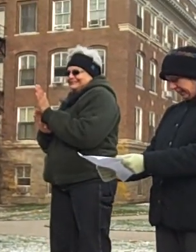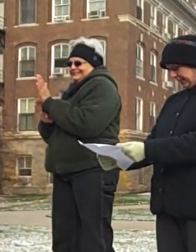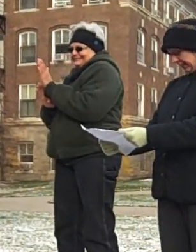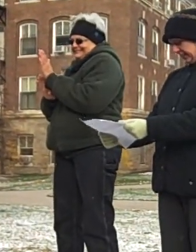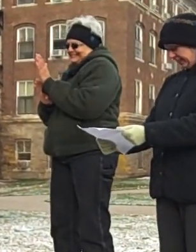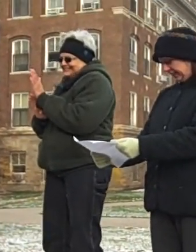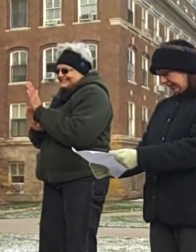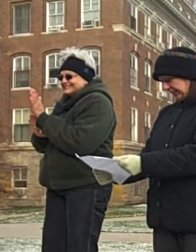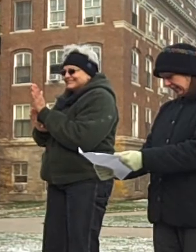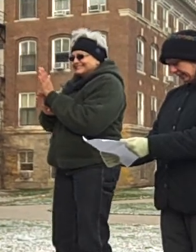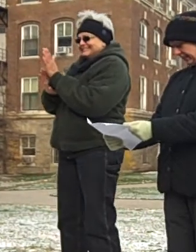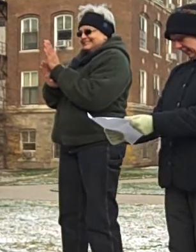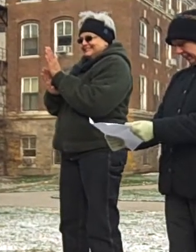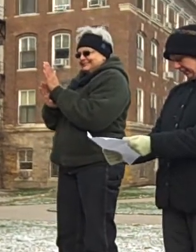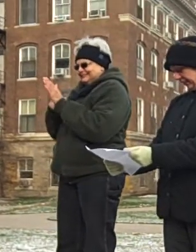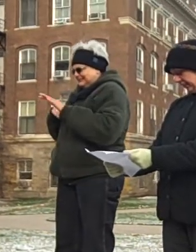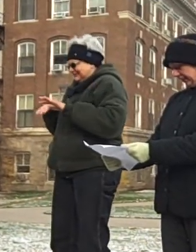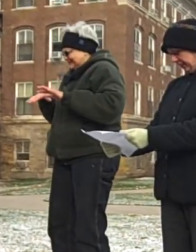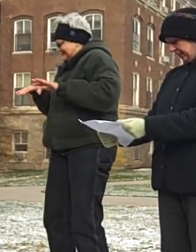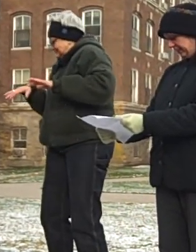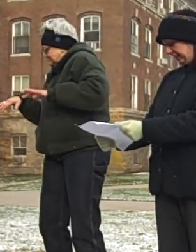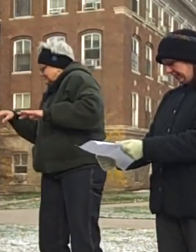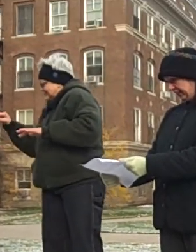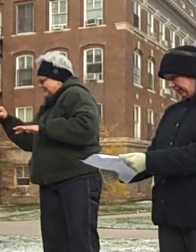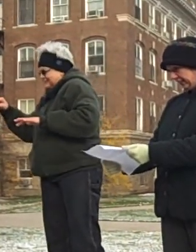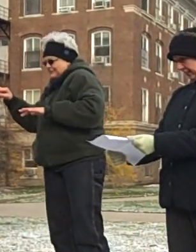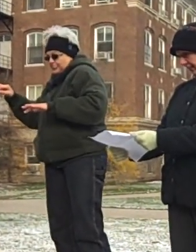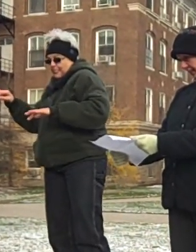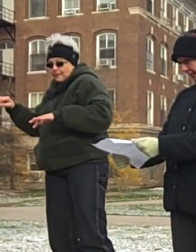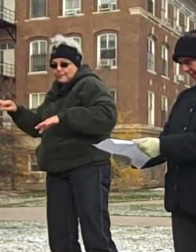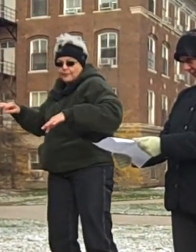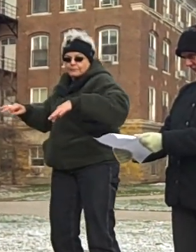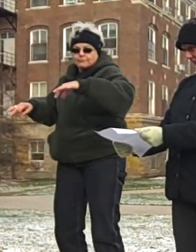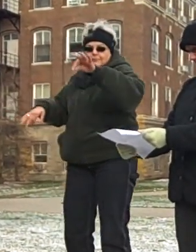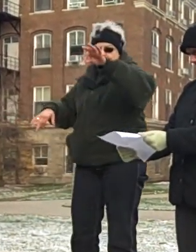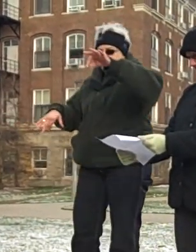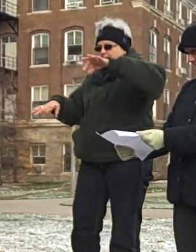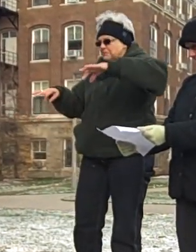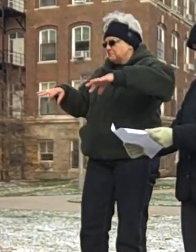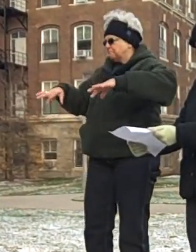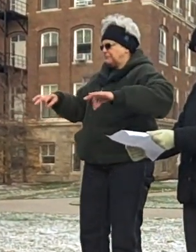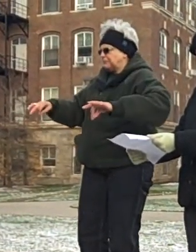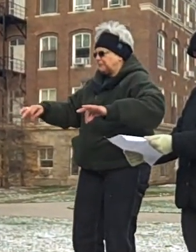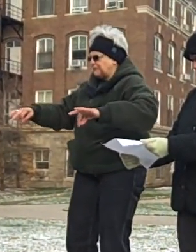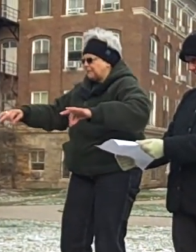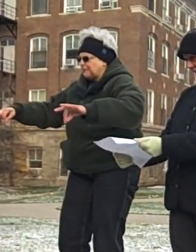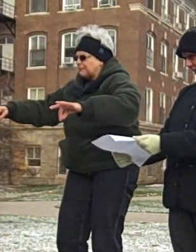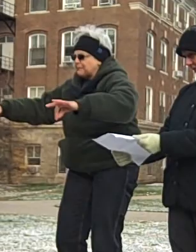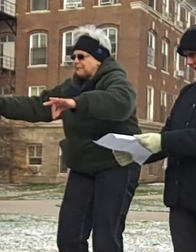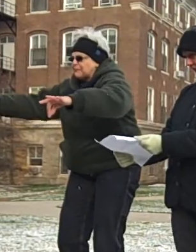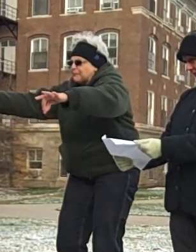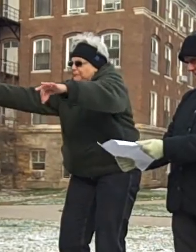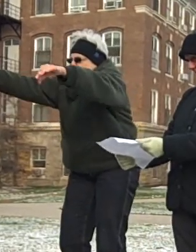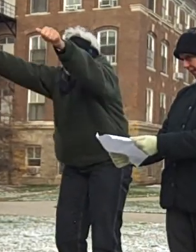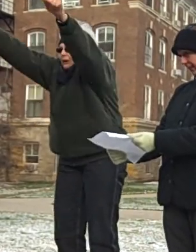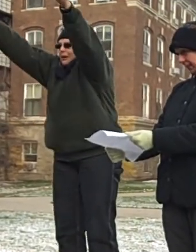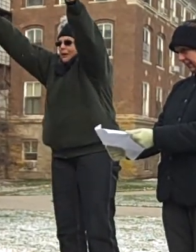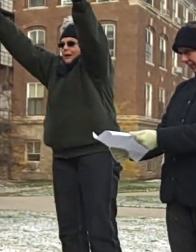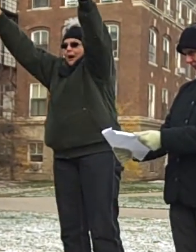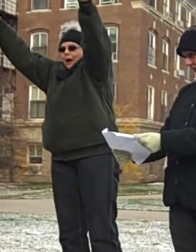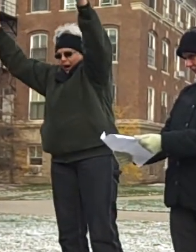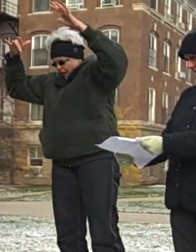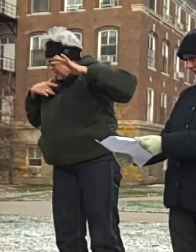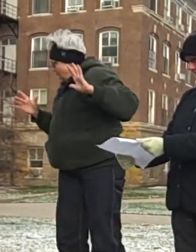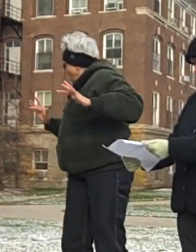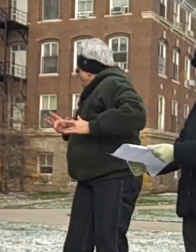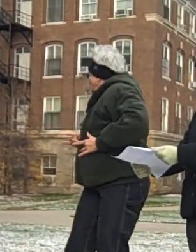language developed very slowly, and I picked things up. one by one by one, and eventually it